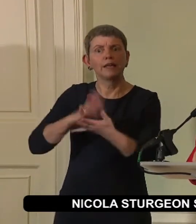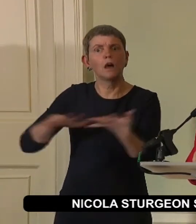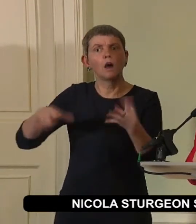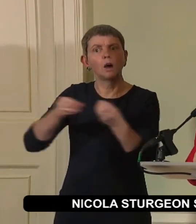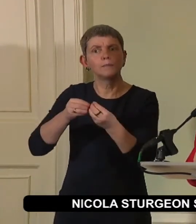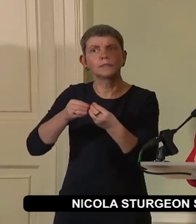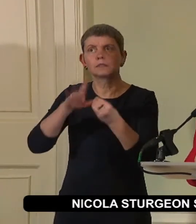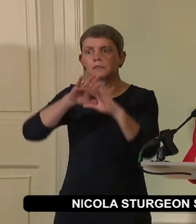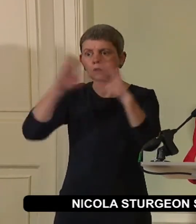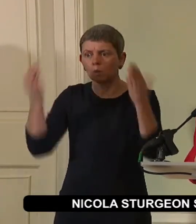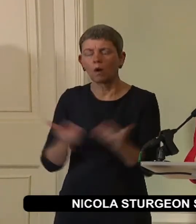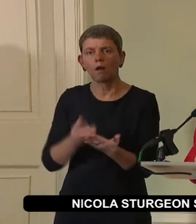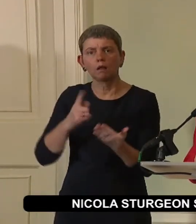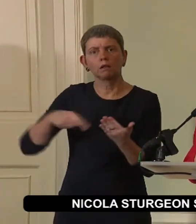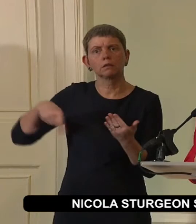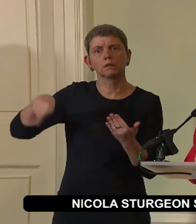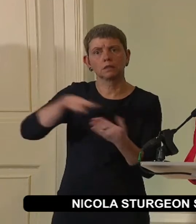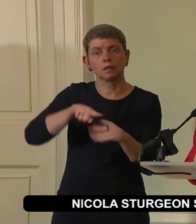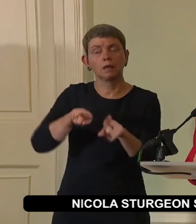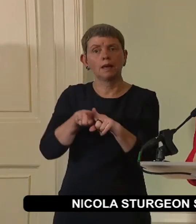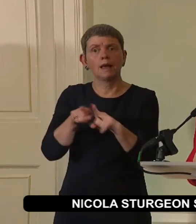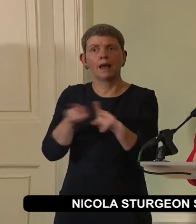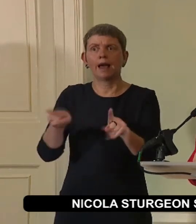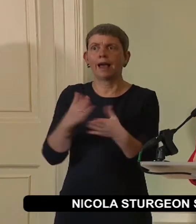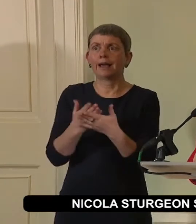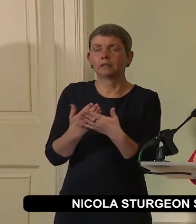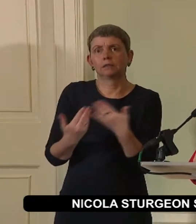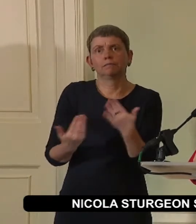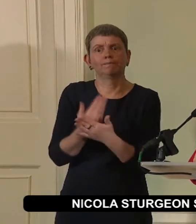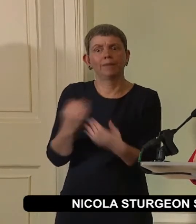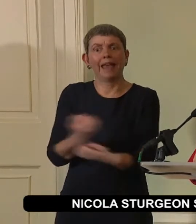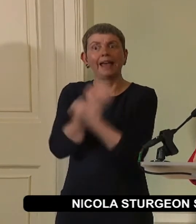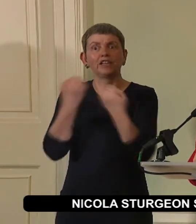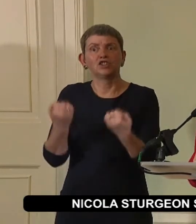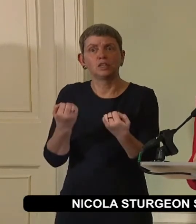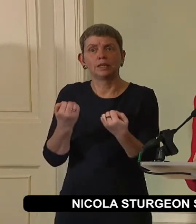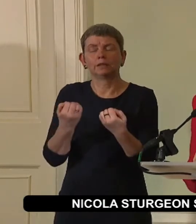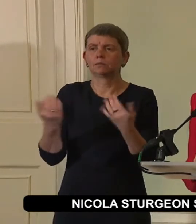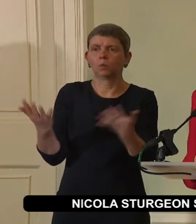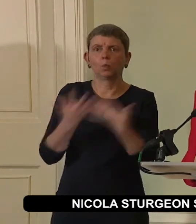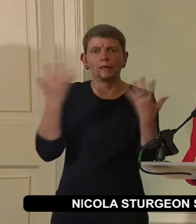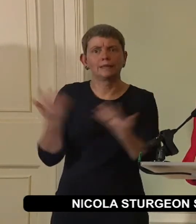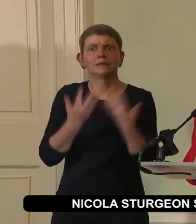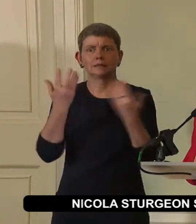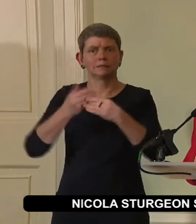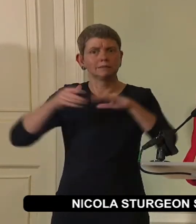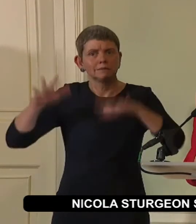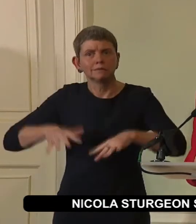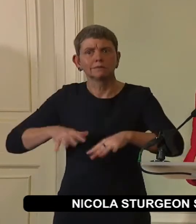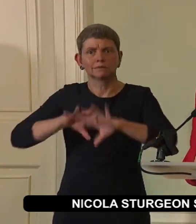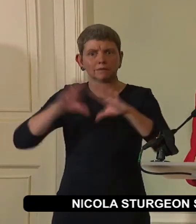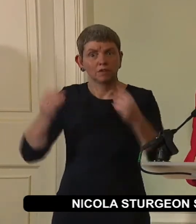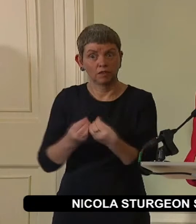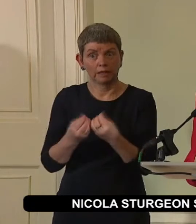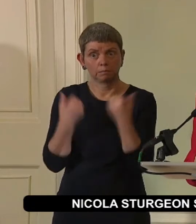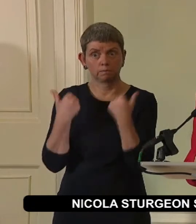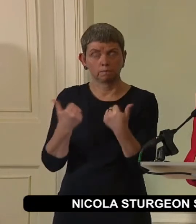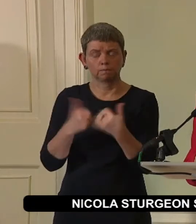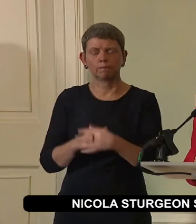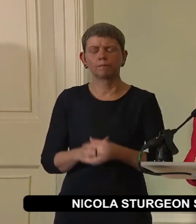country reap the industrial benefits of our vast renewable resources. There is so much that I am proud